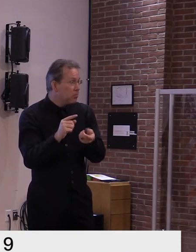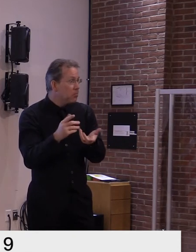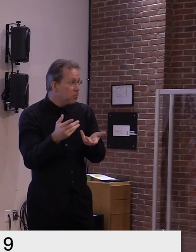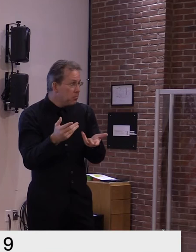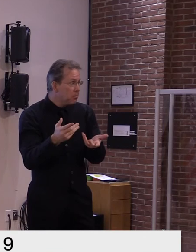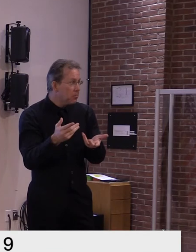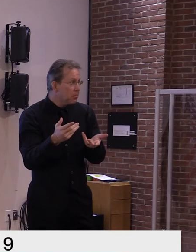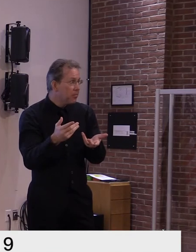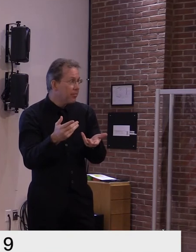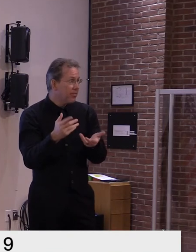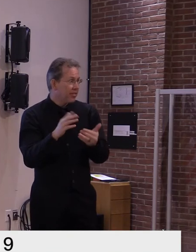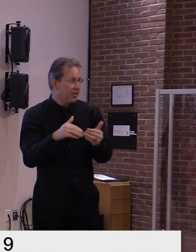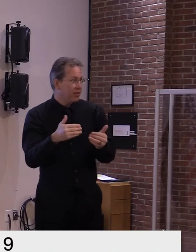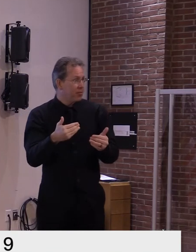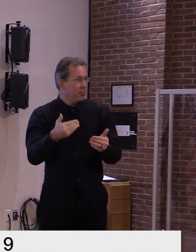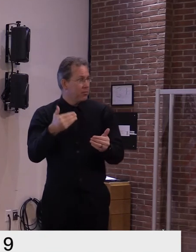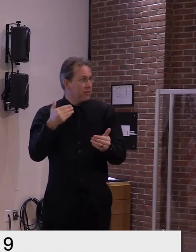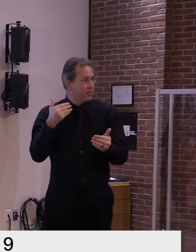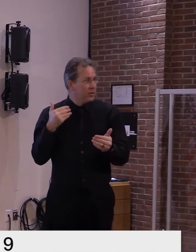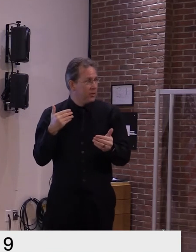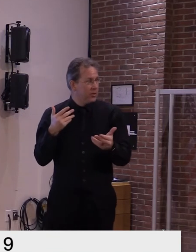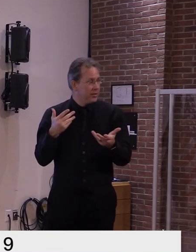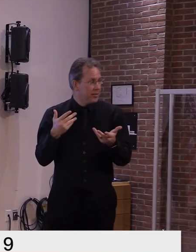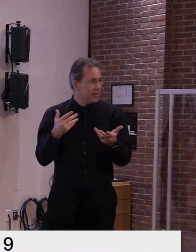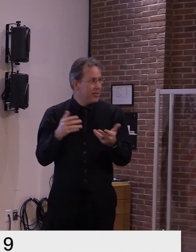than the 5 or 6